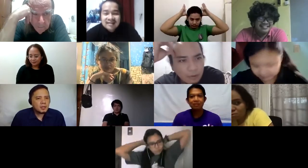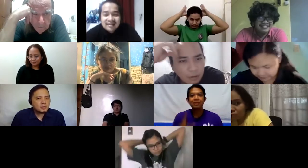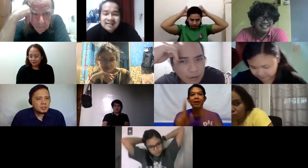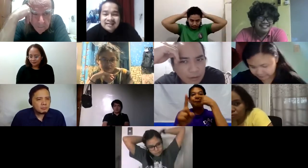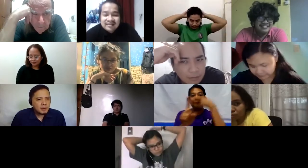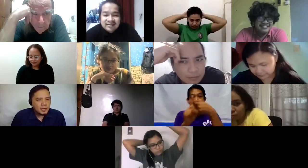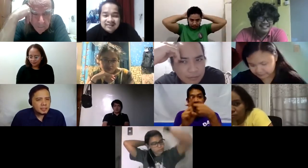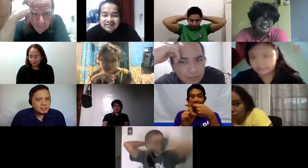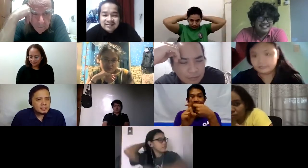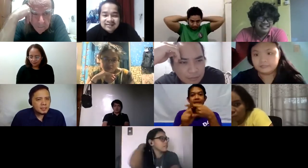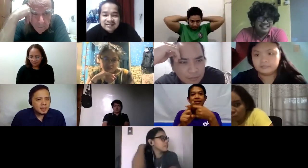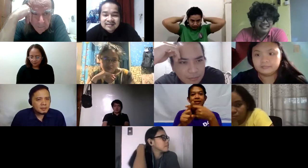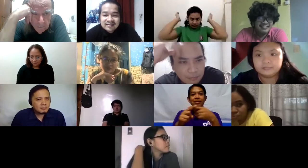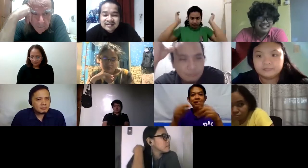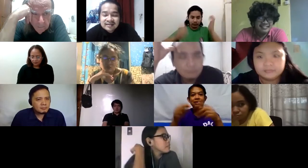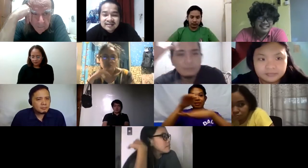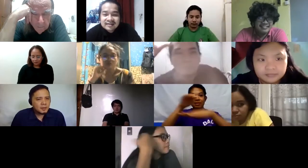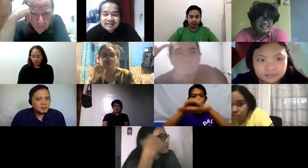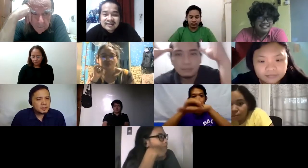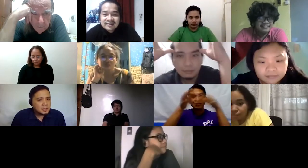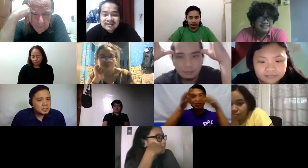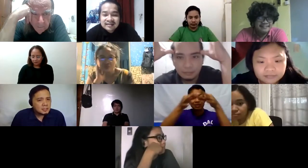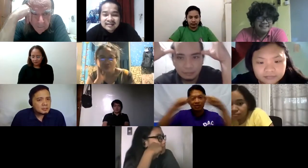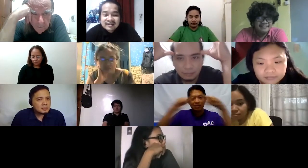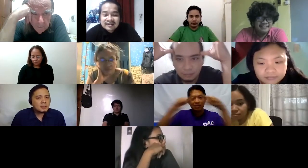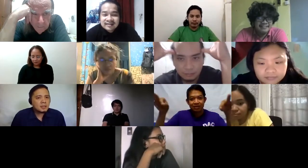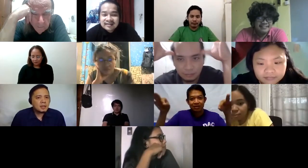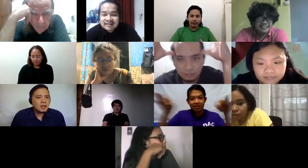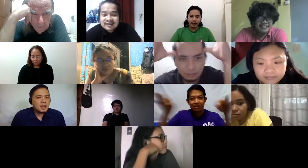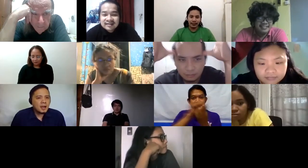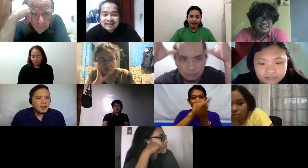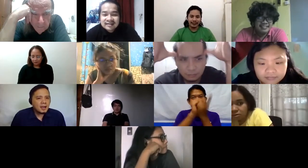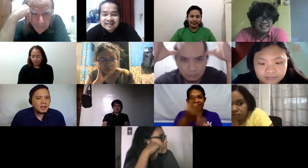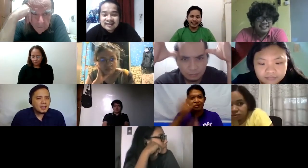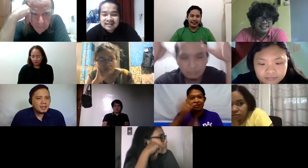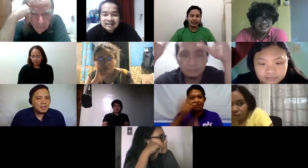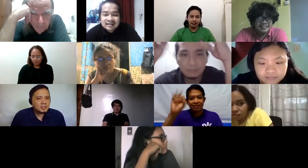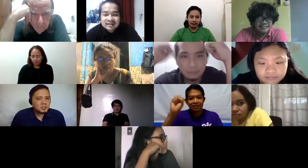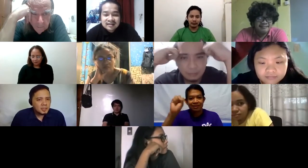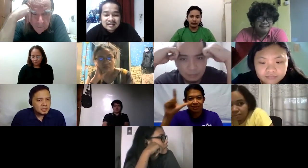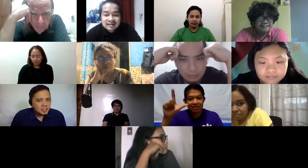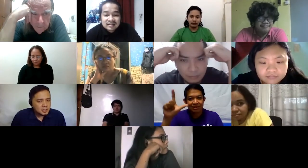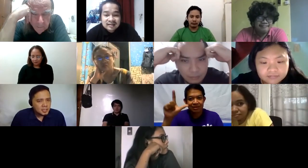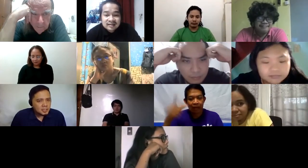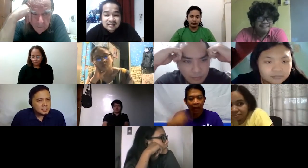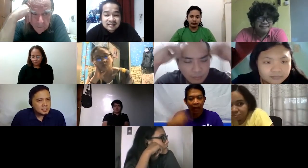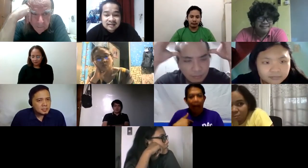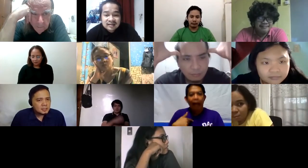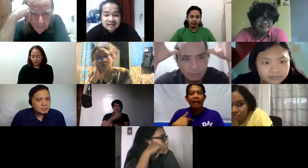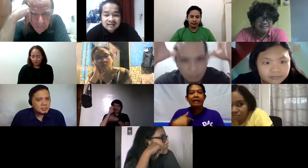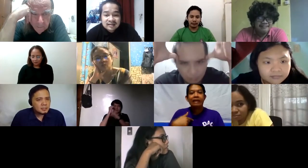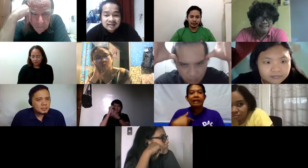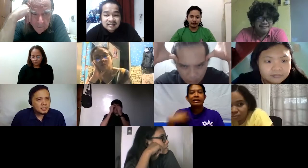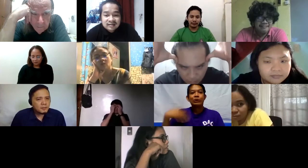using brackets and parentheses, English translations into